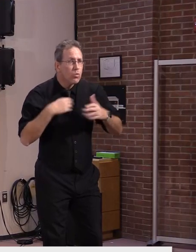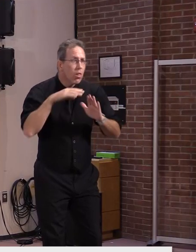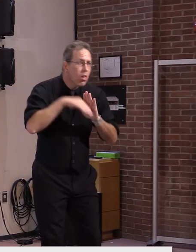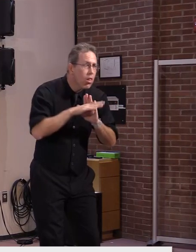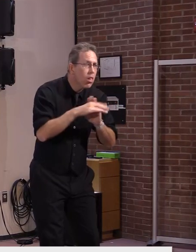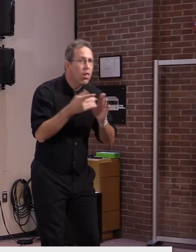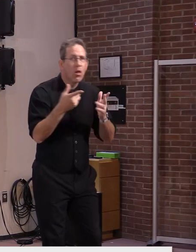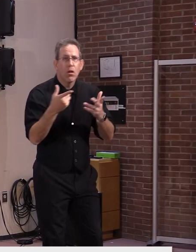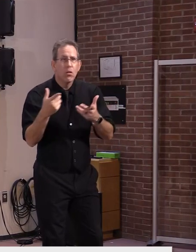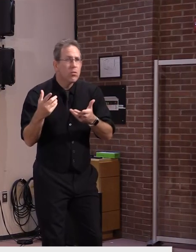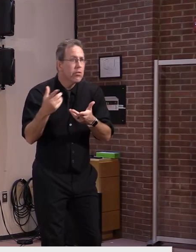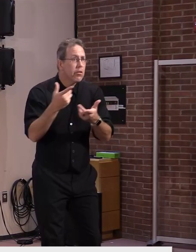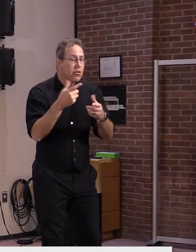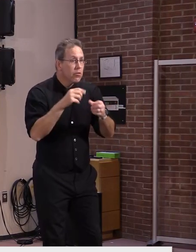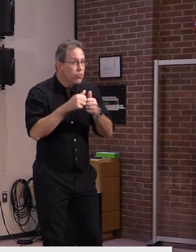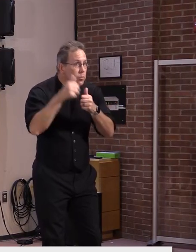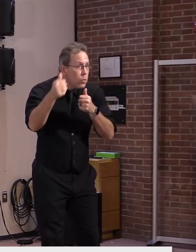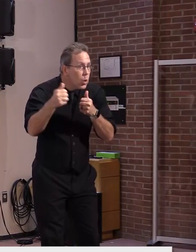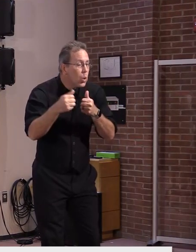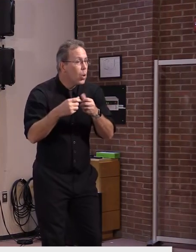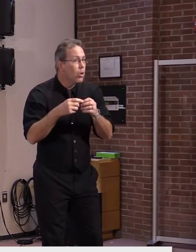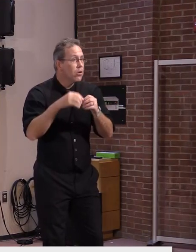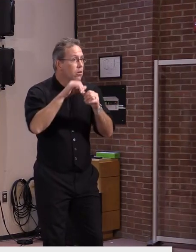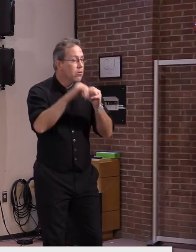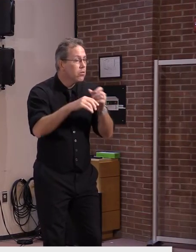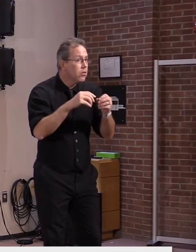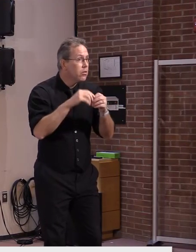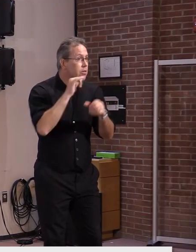share with us. Secretary French.